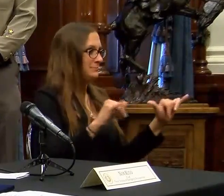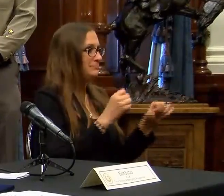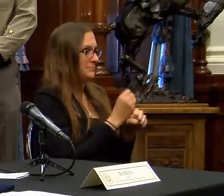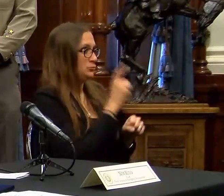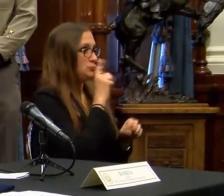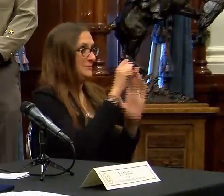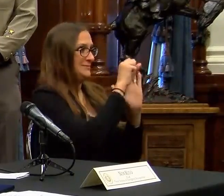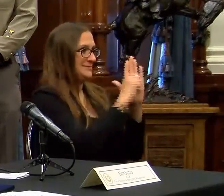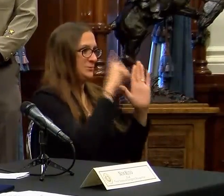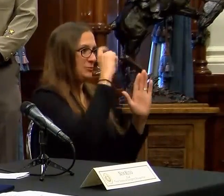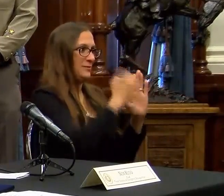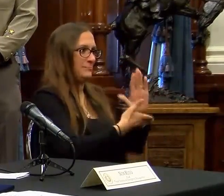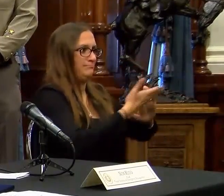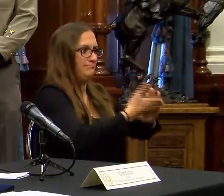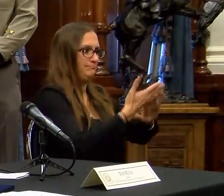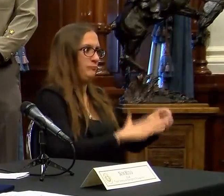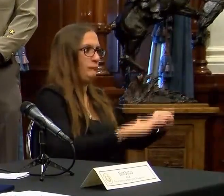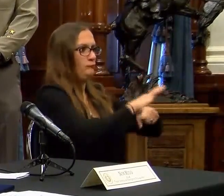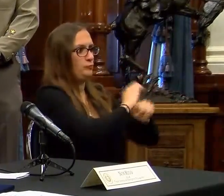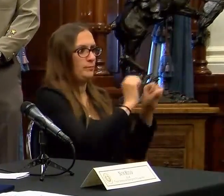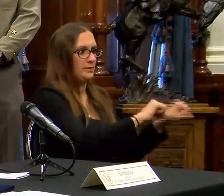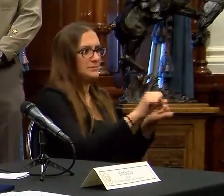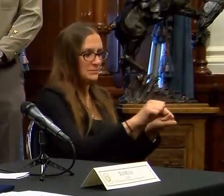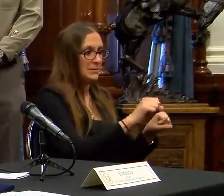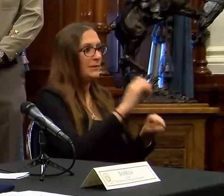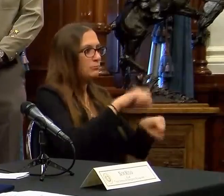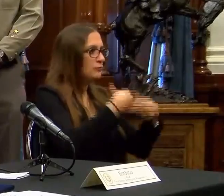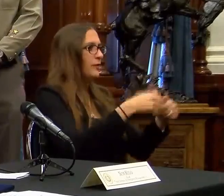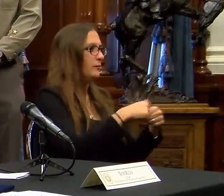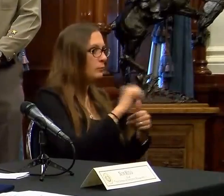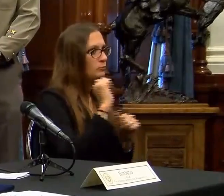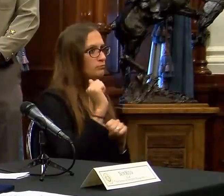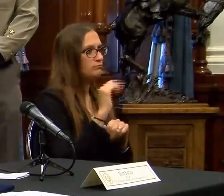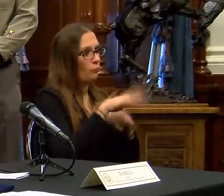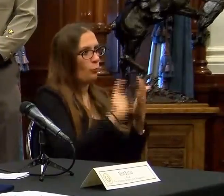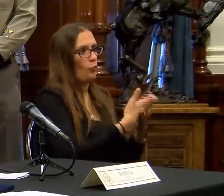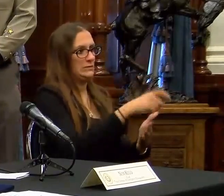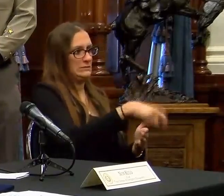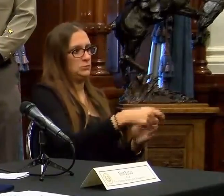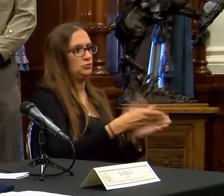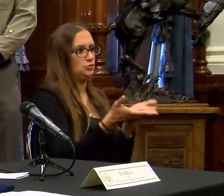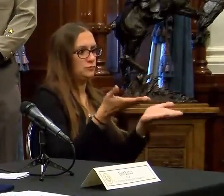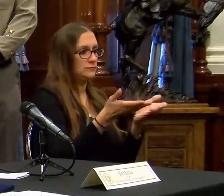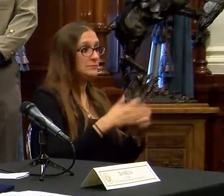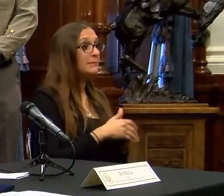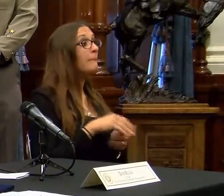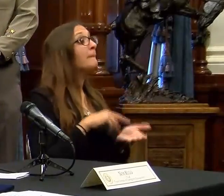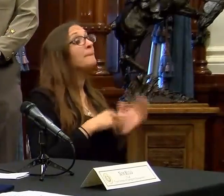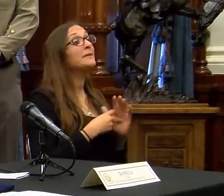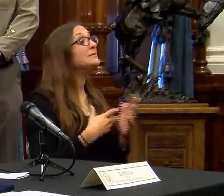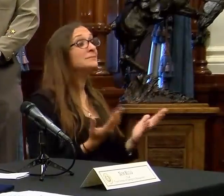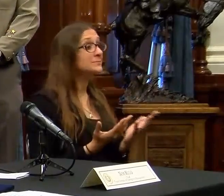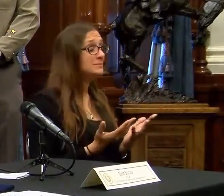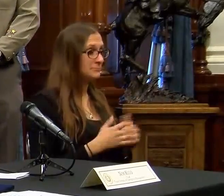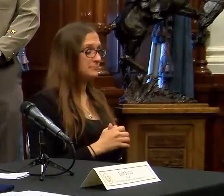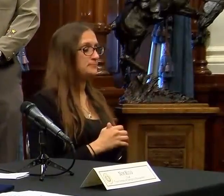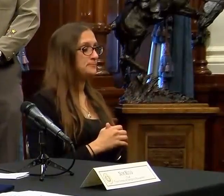government continues to function at full capacity and provide all necessary services. This means, in addition,